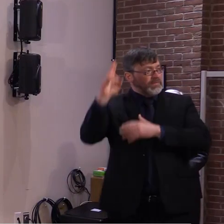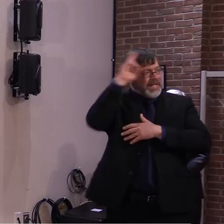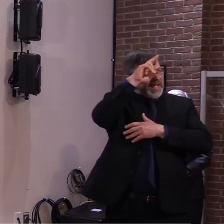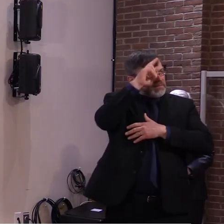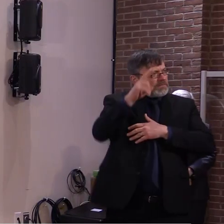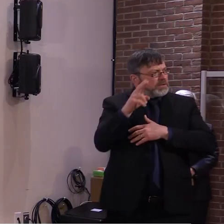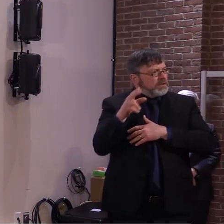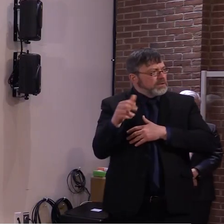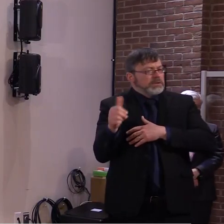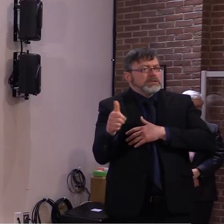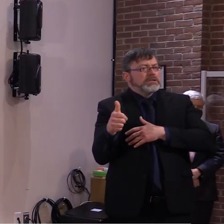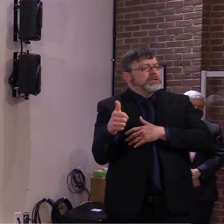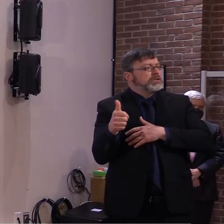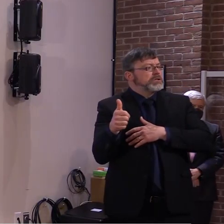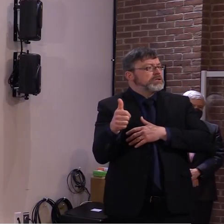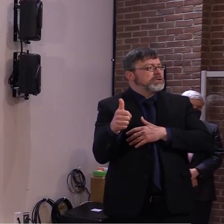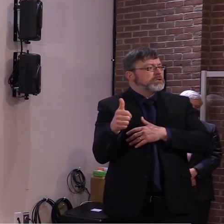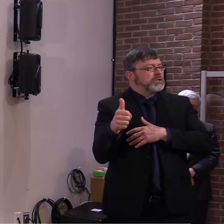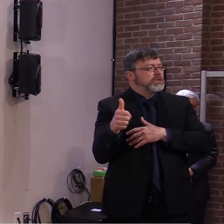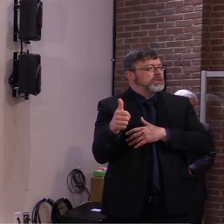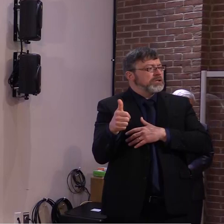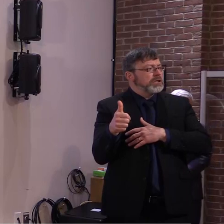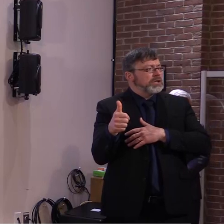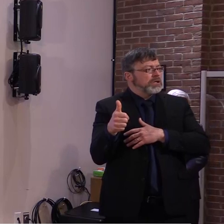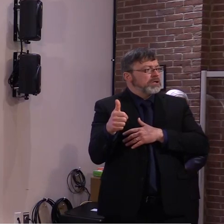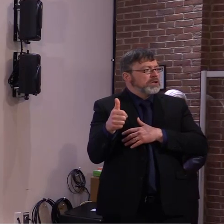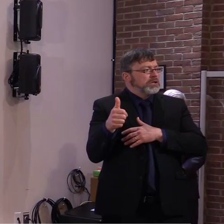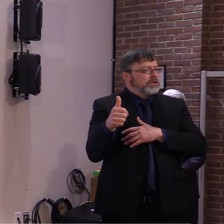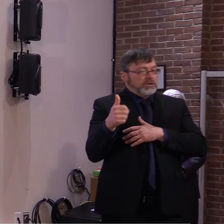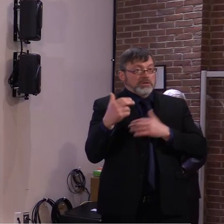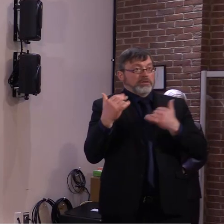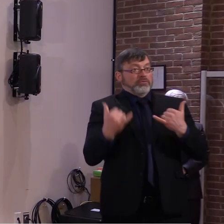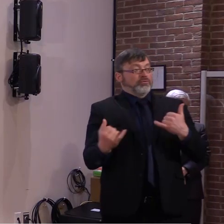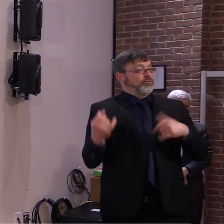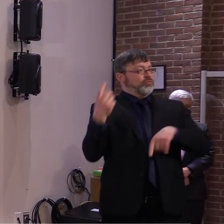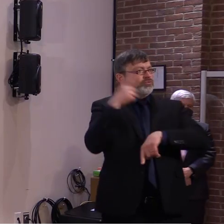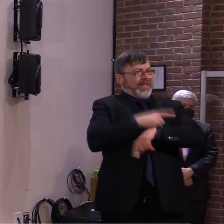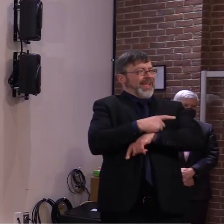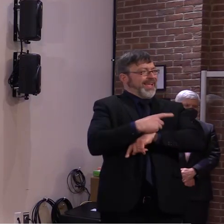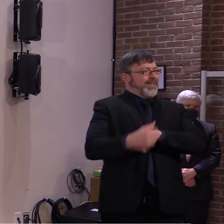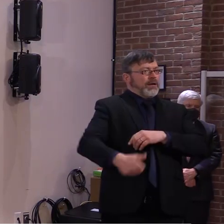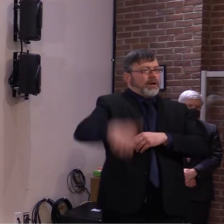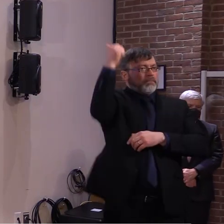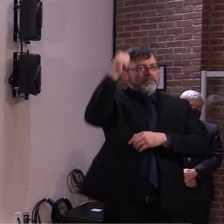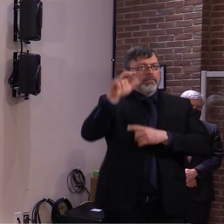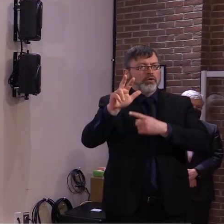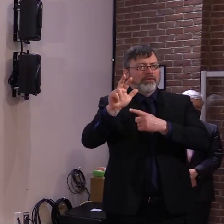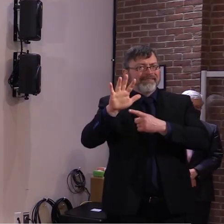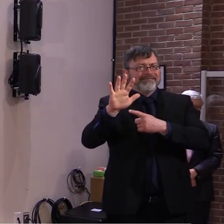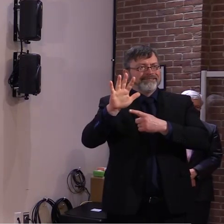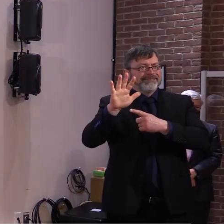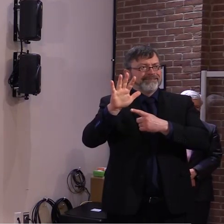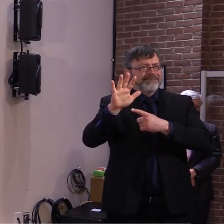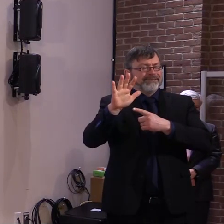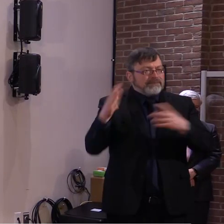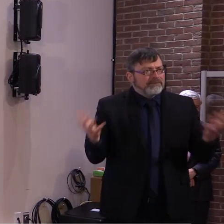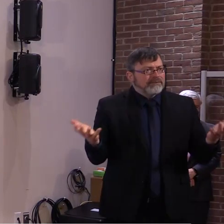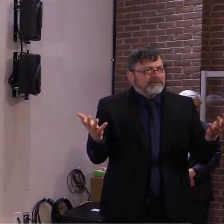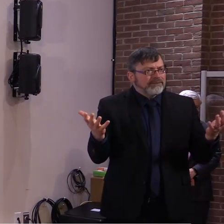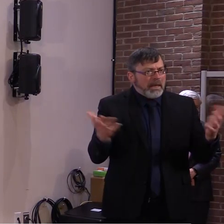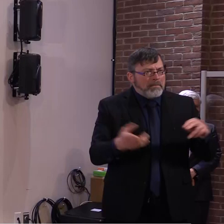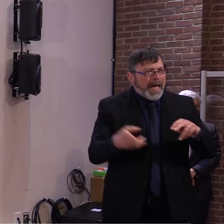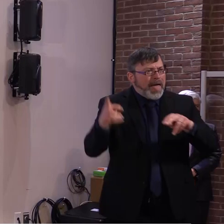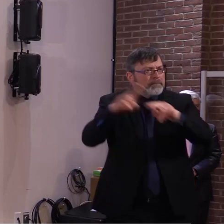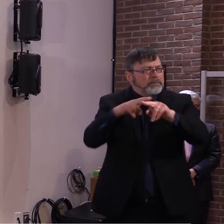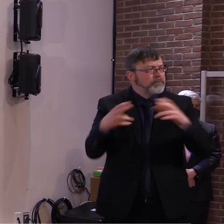last week, we were back in the mid-20s. Today, we are at 35, only two in the ICU,